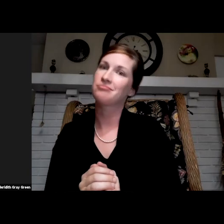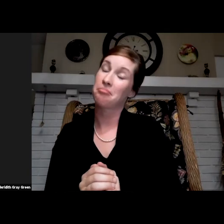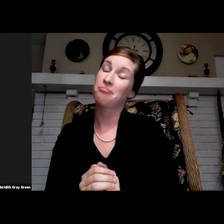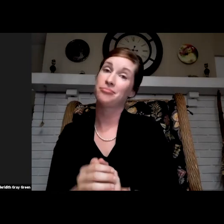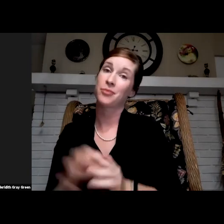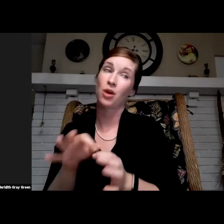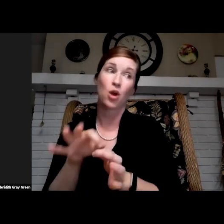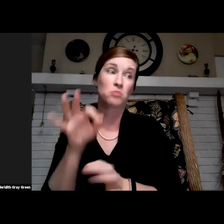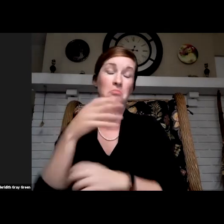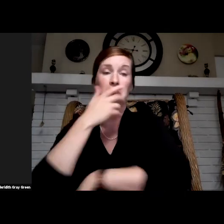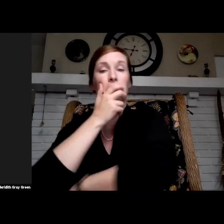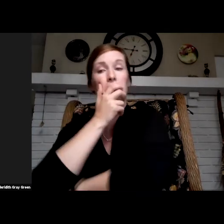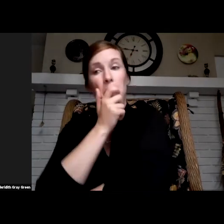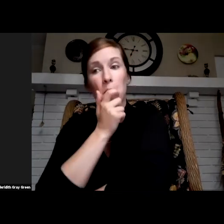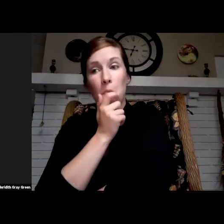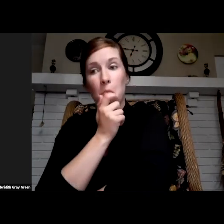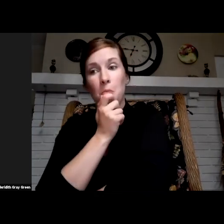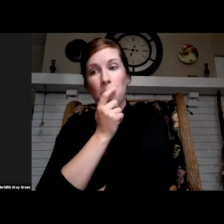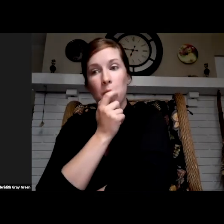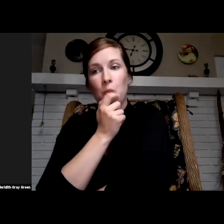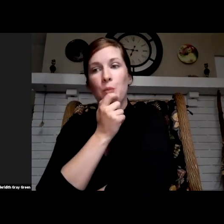falling, ghosts.